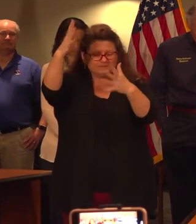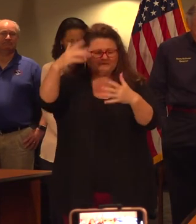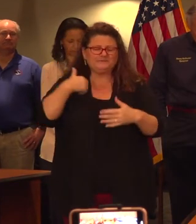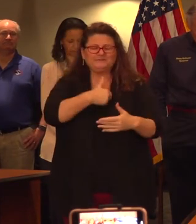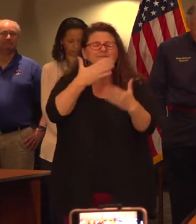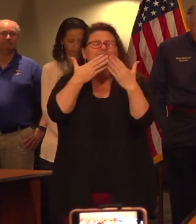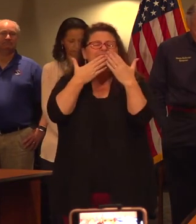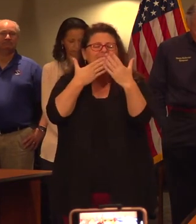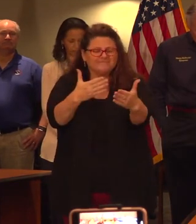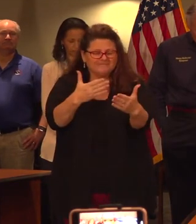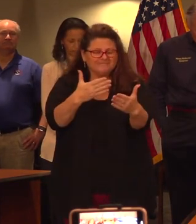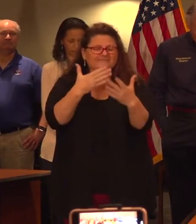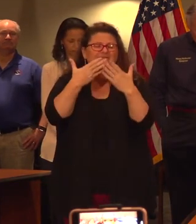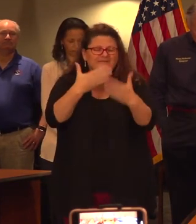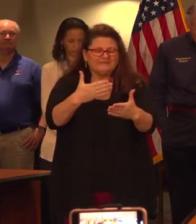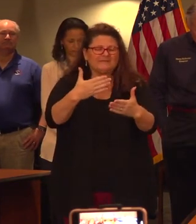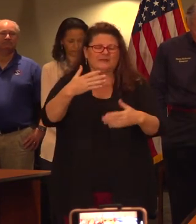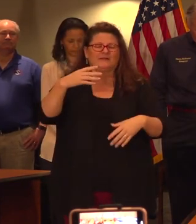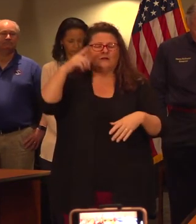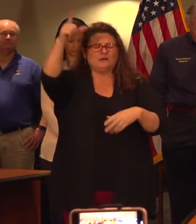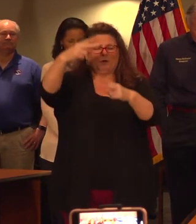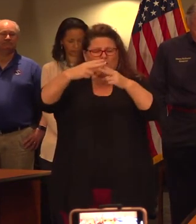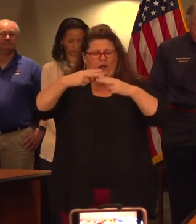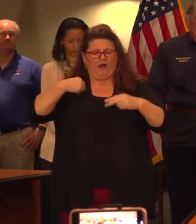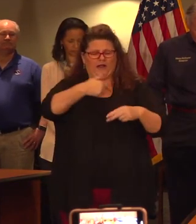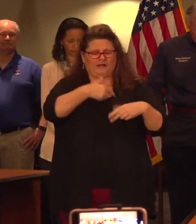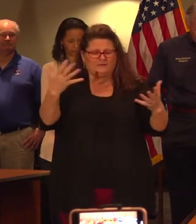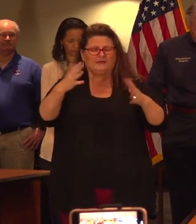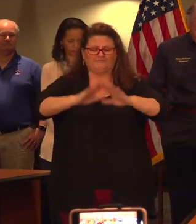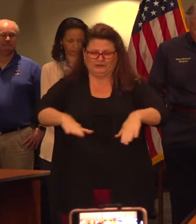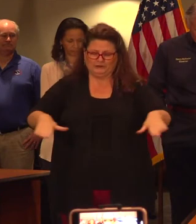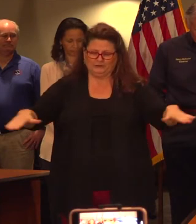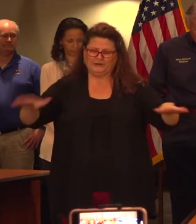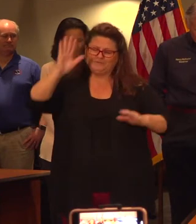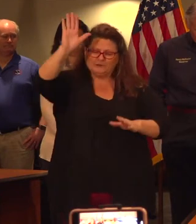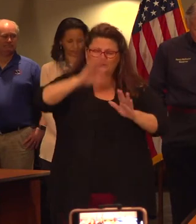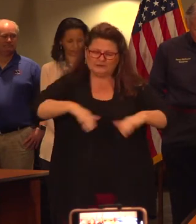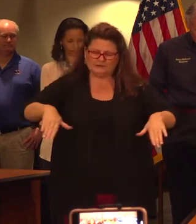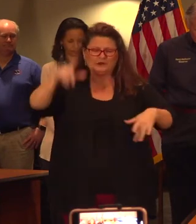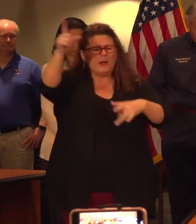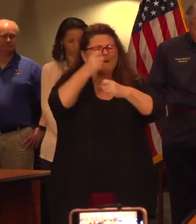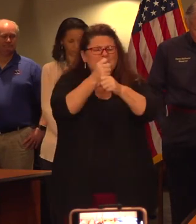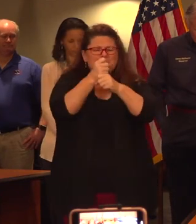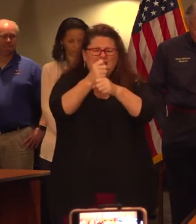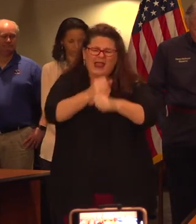much for calling us children, for connecting us, for making us